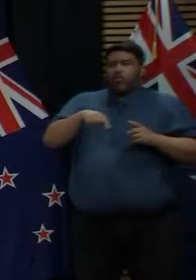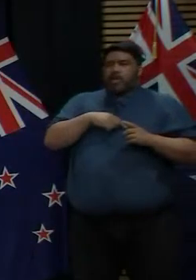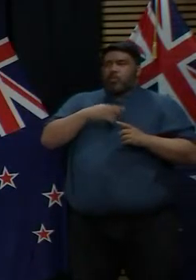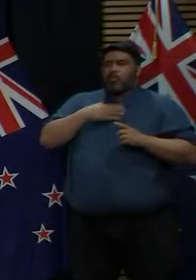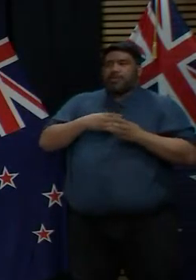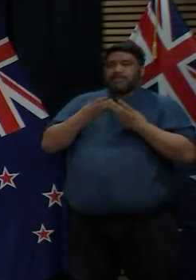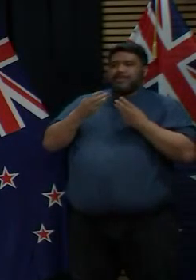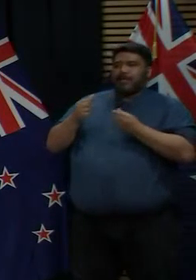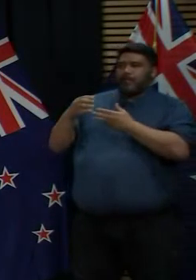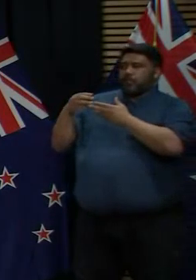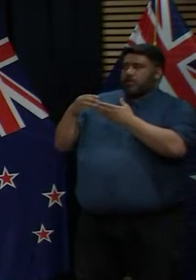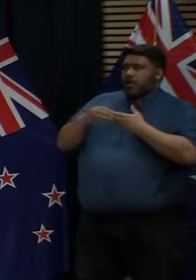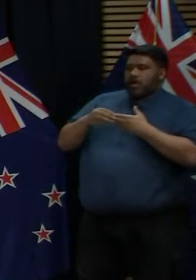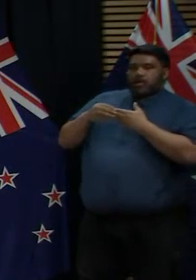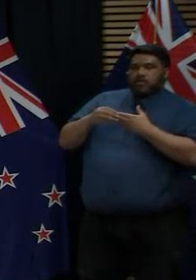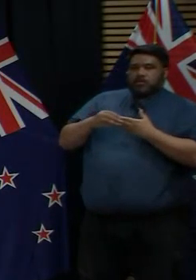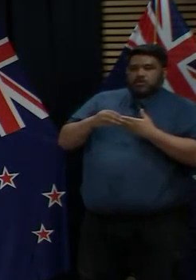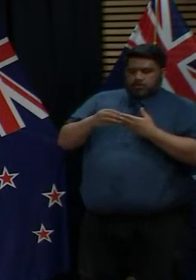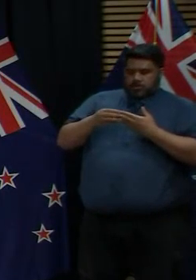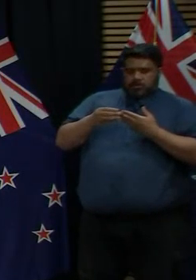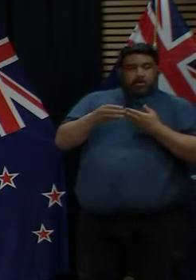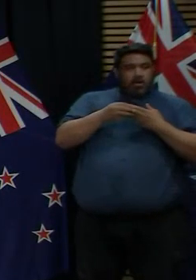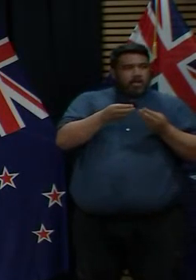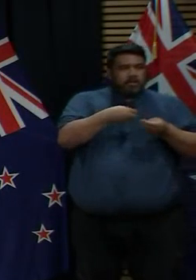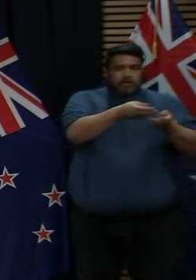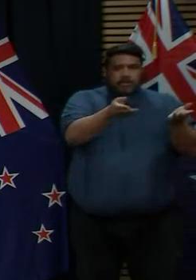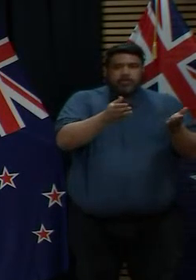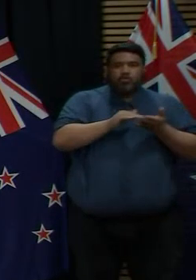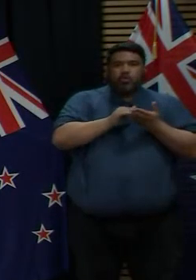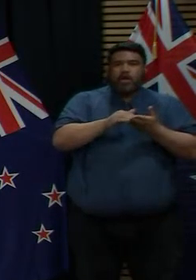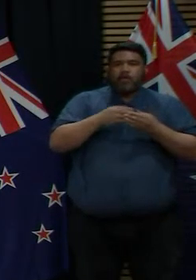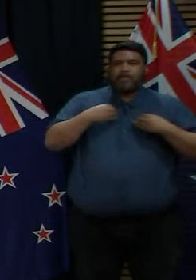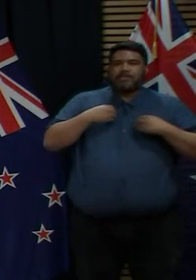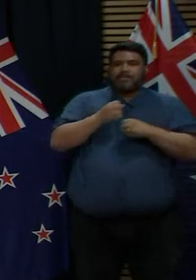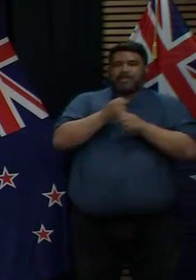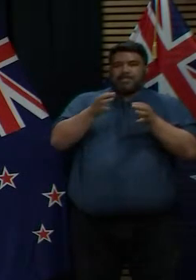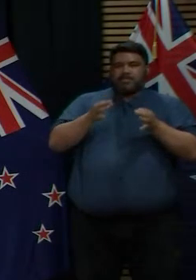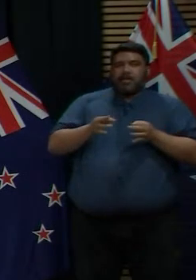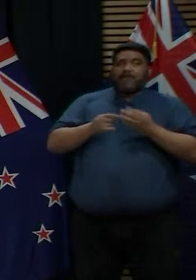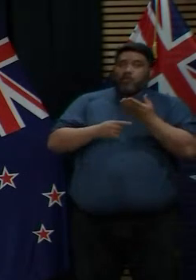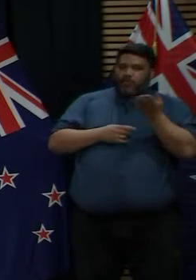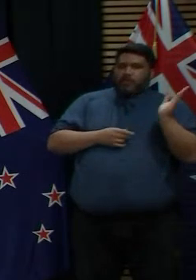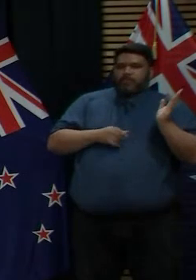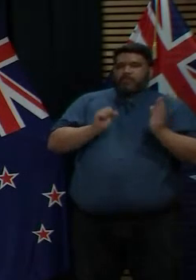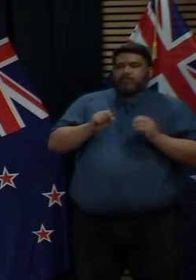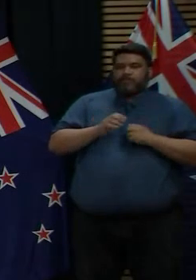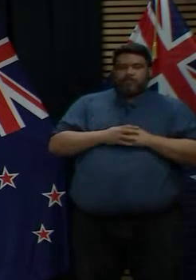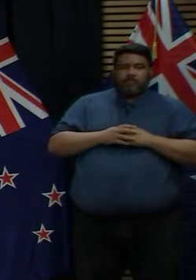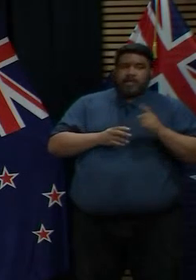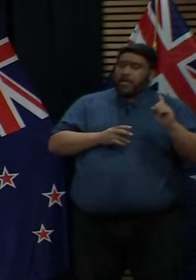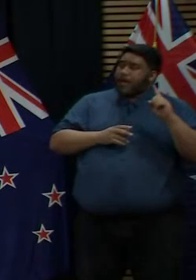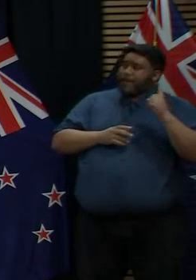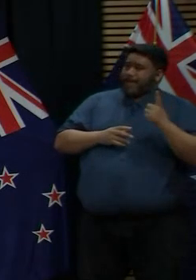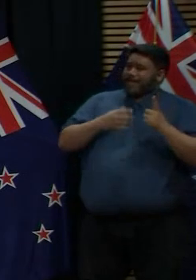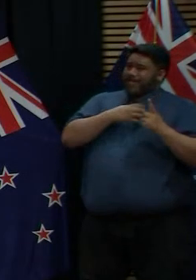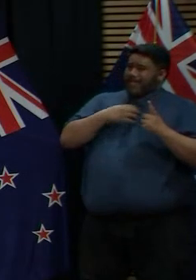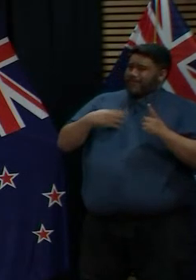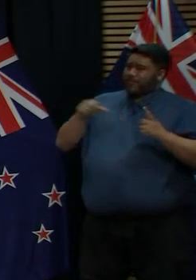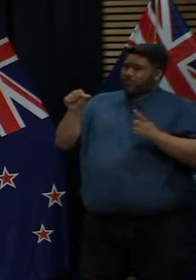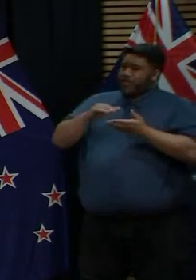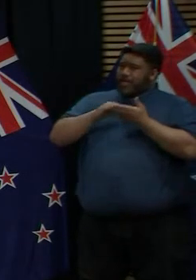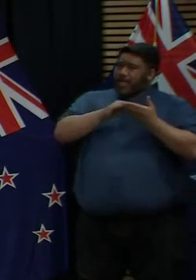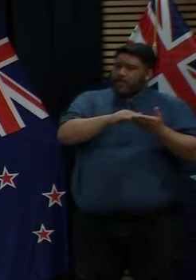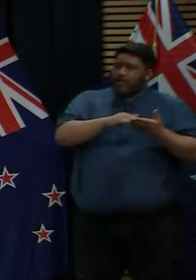and continually ensuring that we've got the guidance that employers might need to make some of those decisions for themselves as well. But why couldn't the government help them